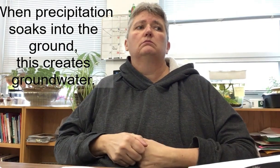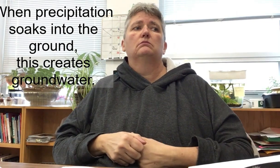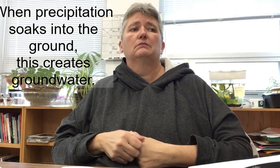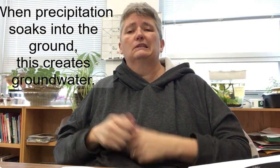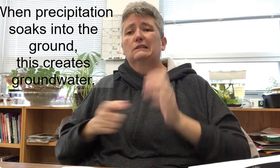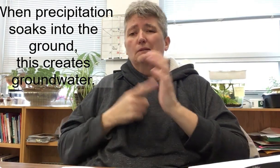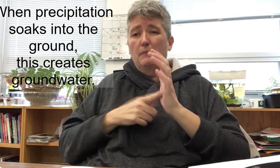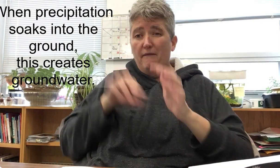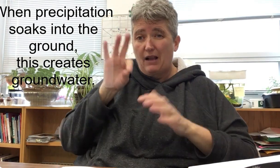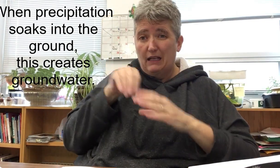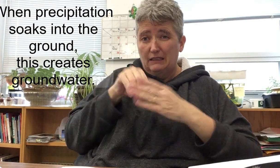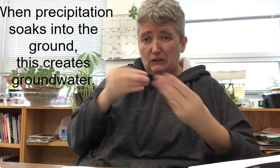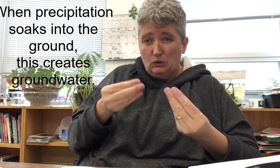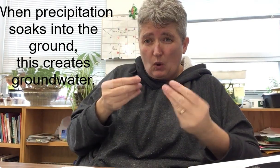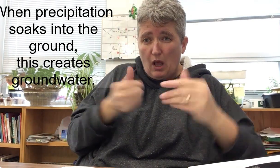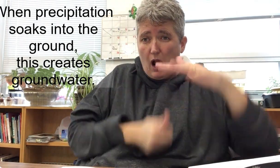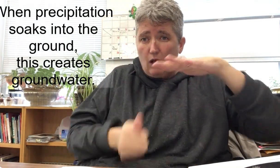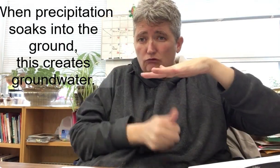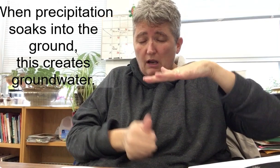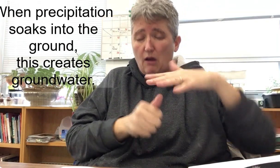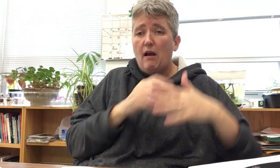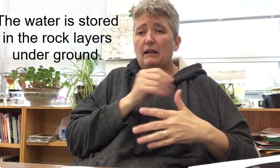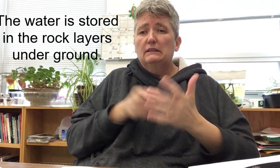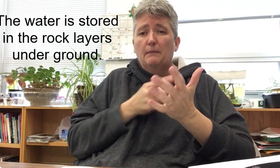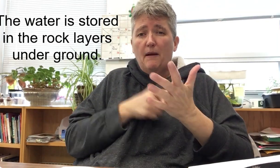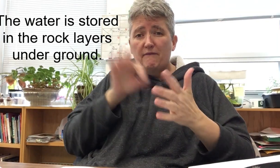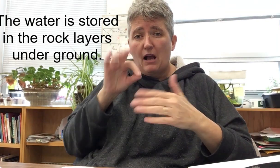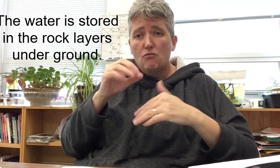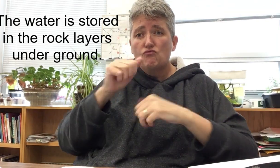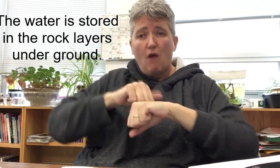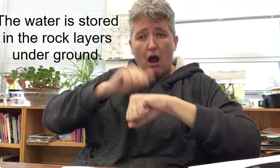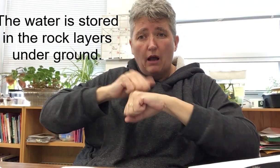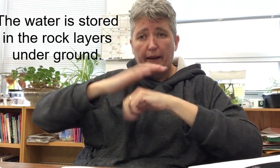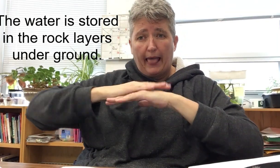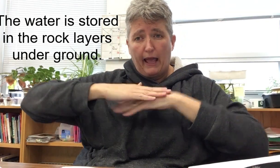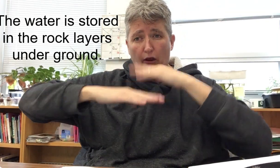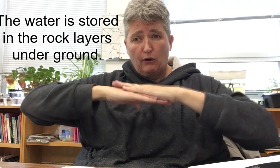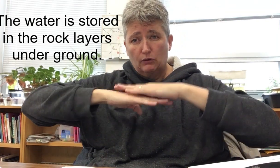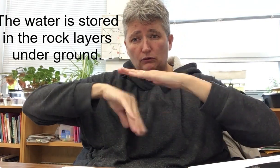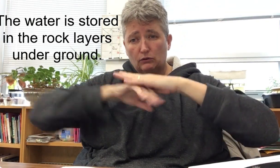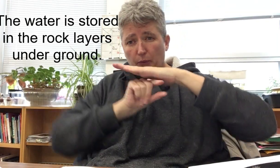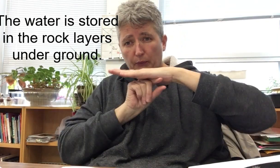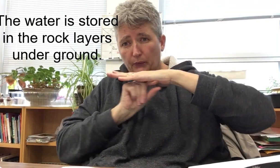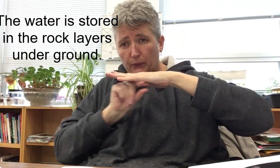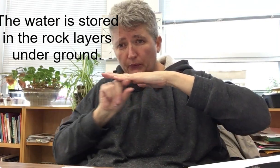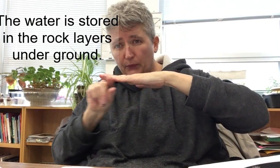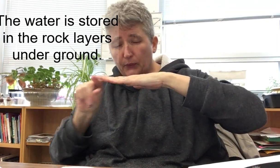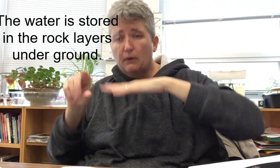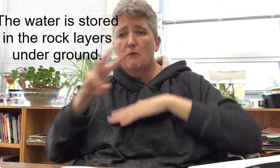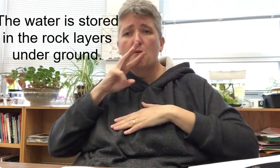you can find it in the soil underground, or sometimes even in layers of rocks. There'll be a water layer.